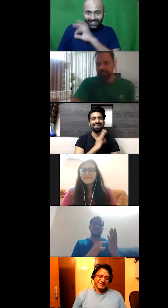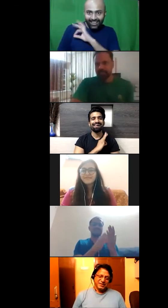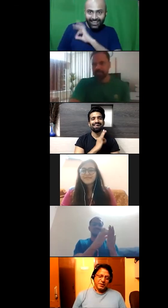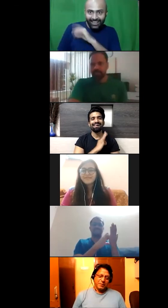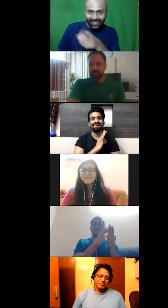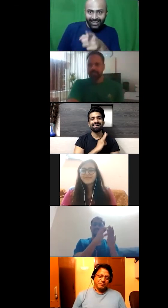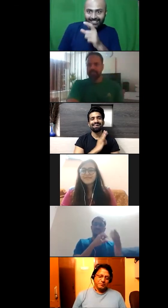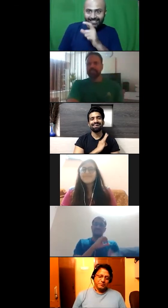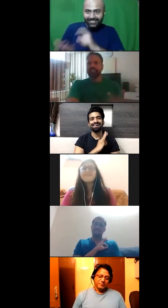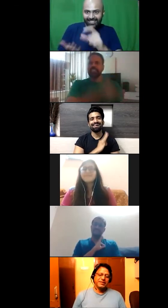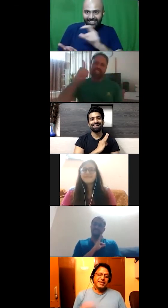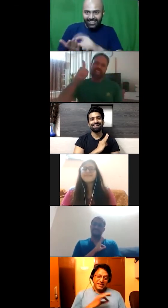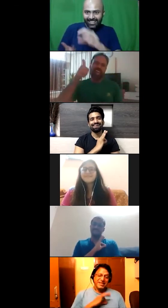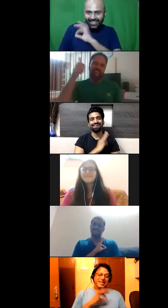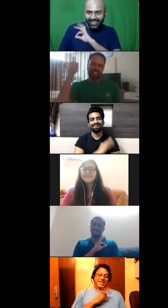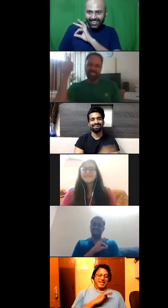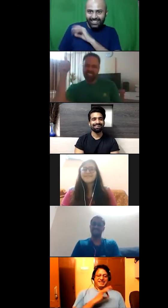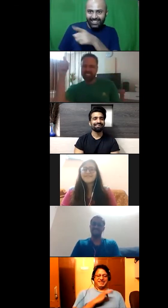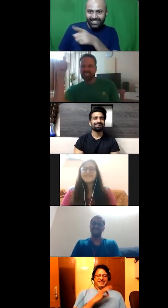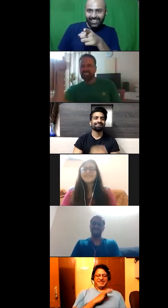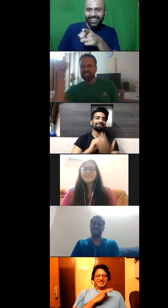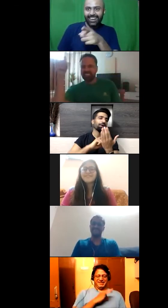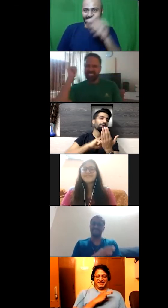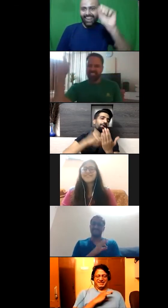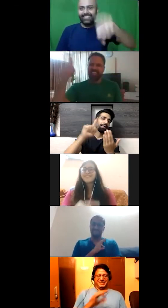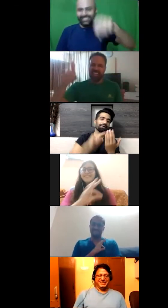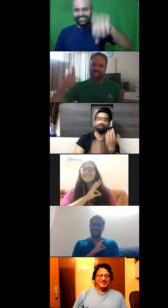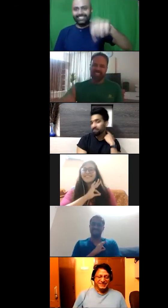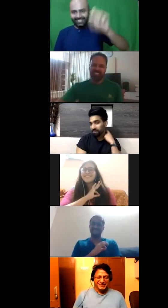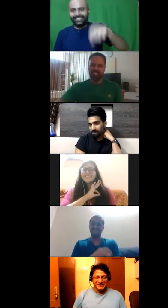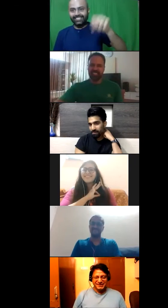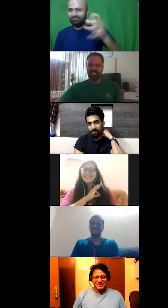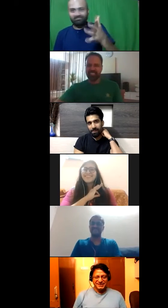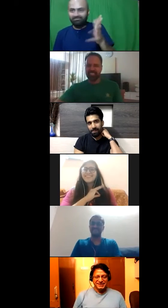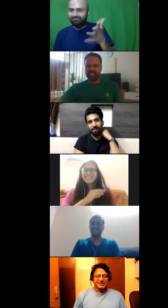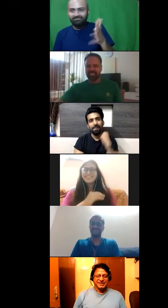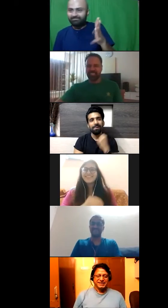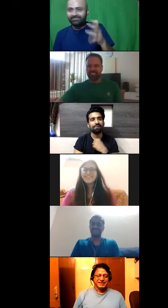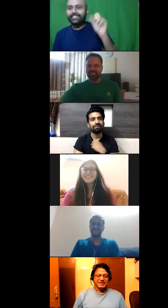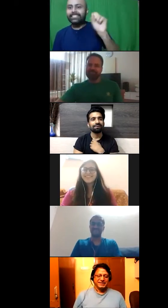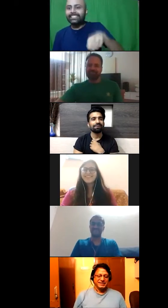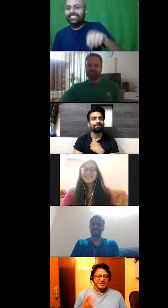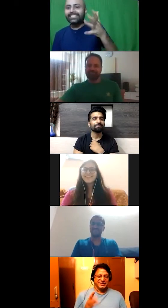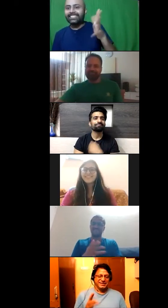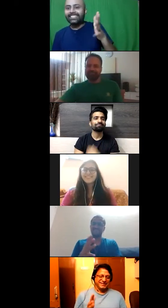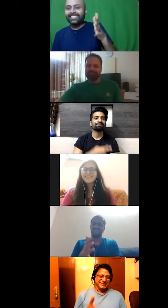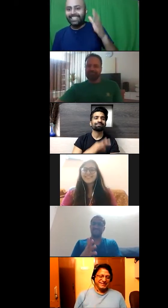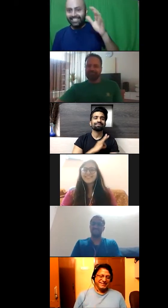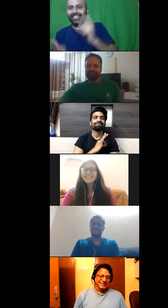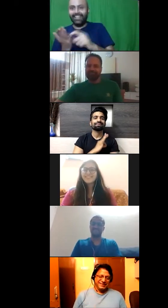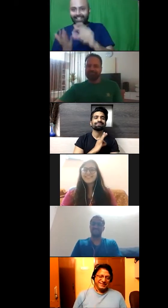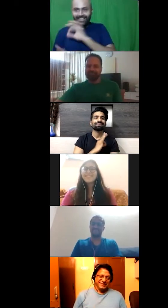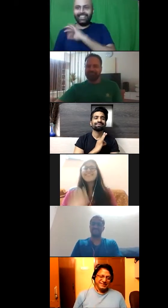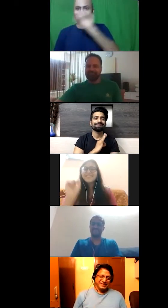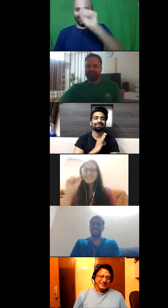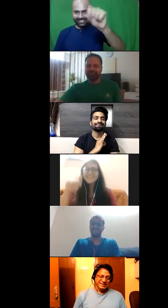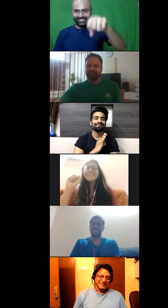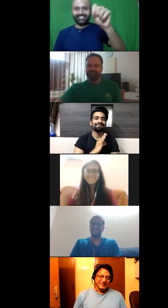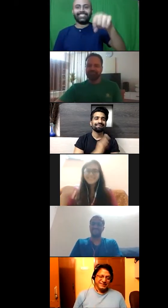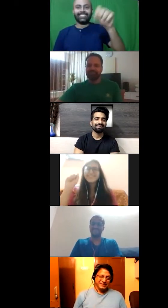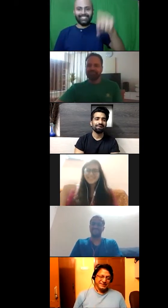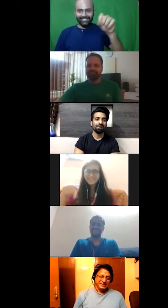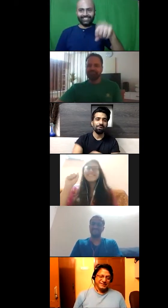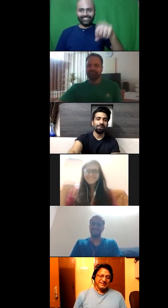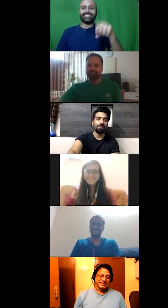Are you liking the session, right? Do you like Instagram? No? Yes? Yes?